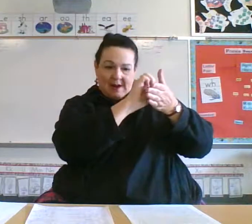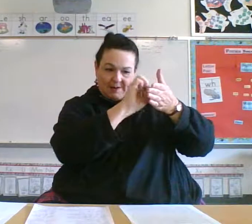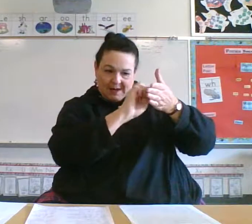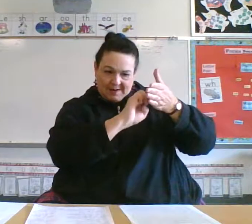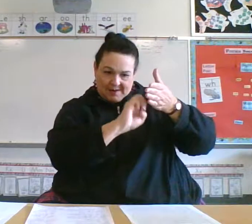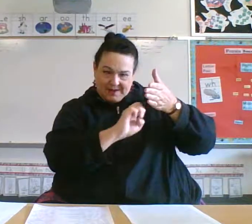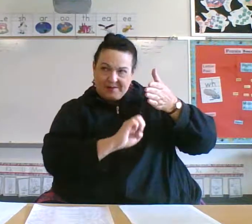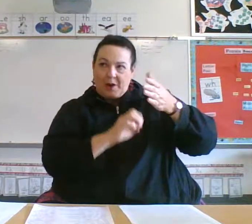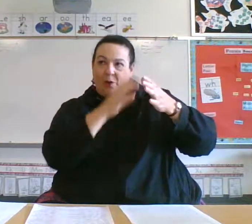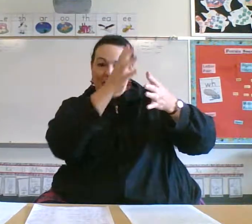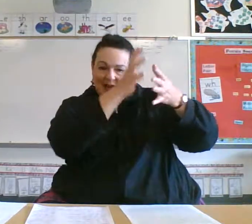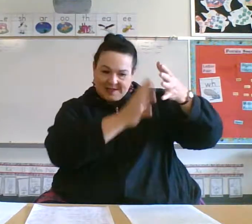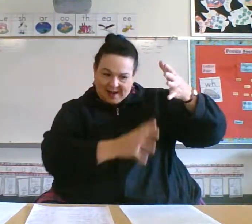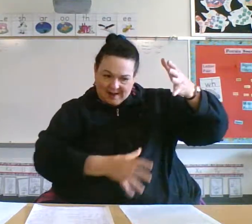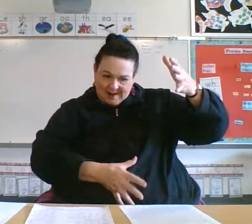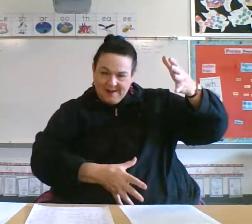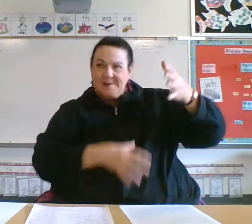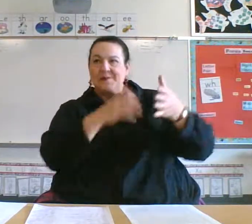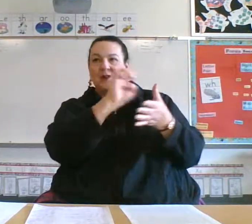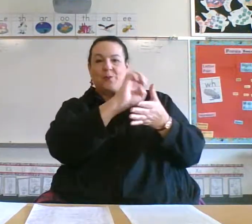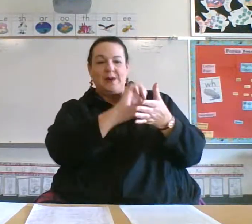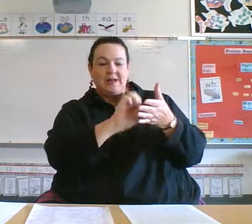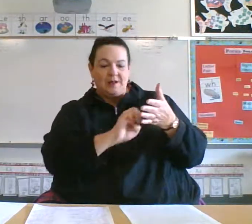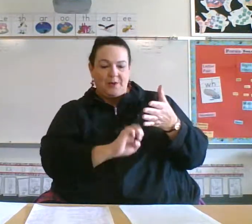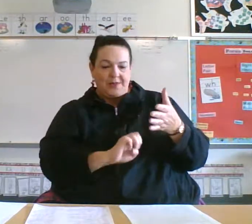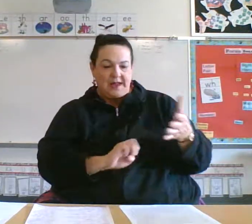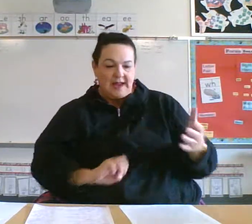down, down, down, the whole essay. You're reading the whole thing. Essay.